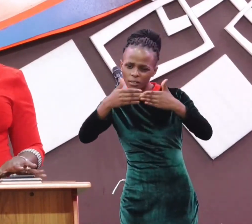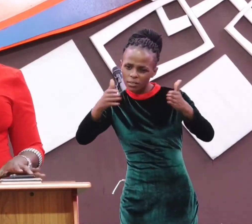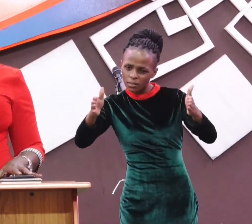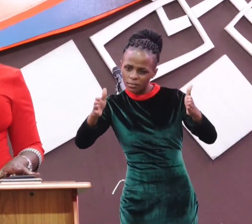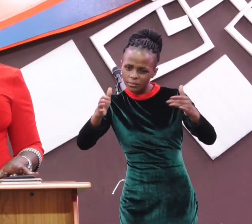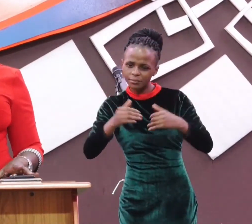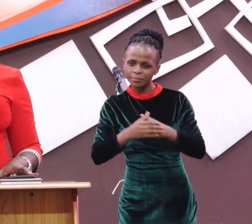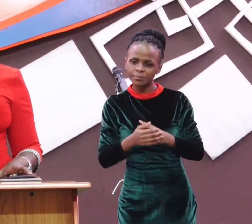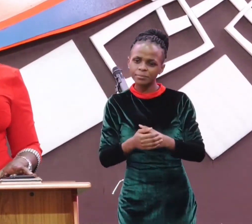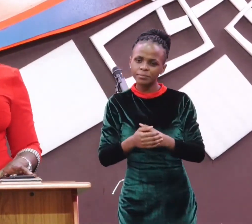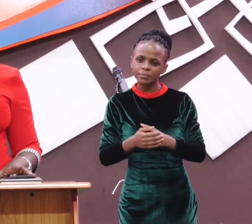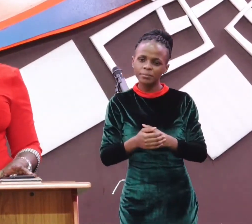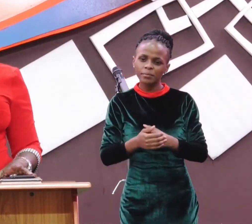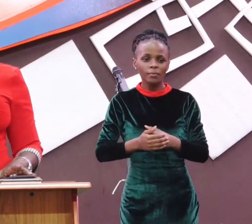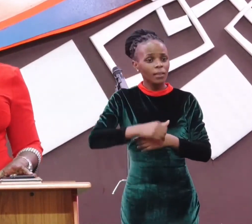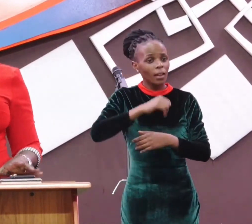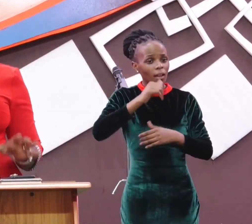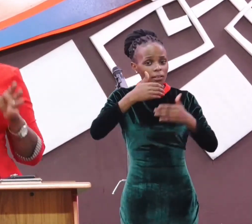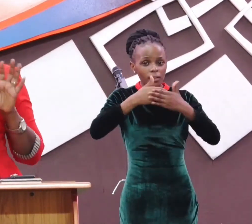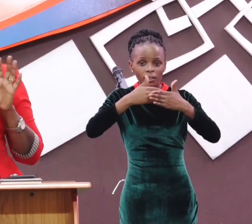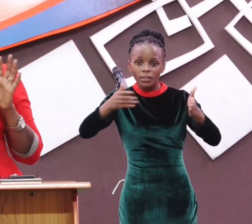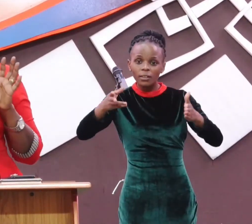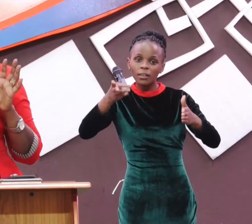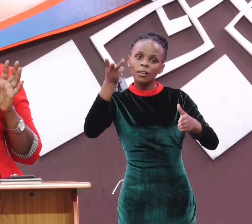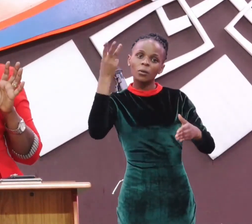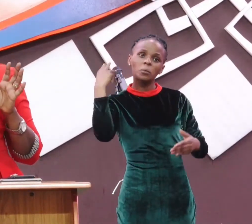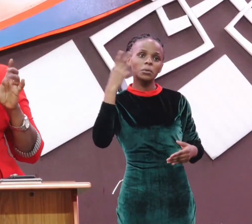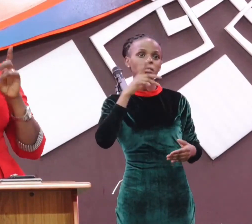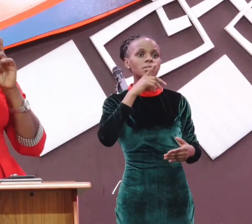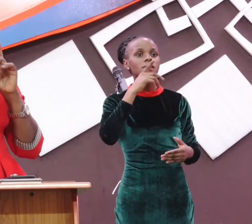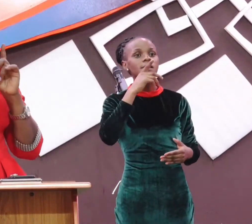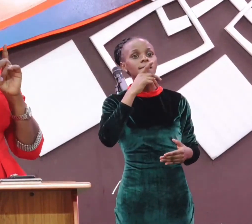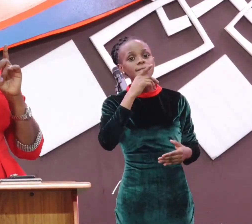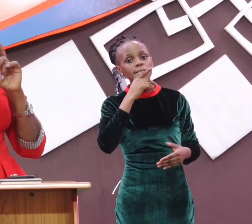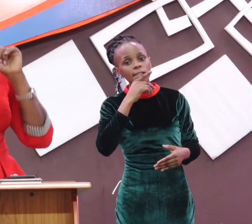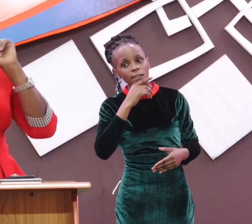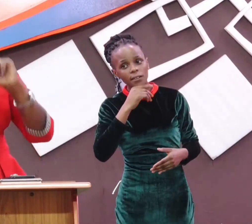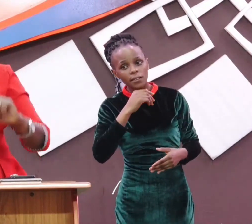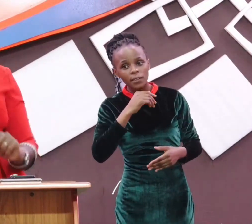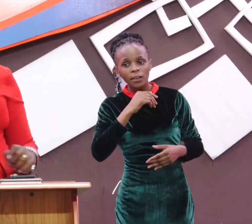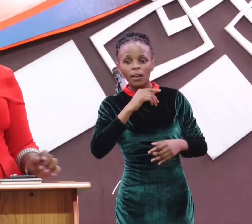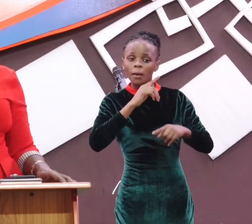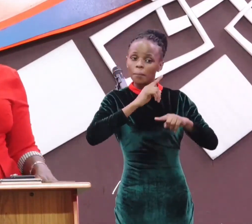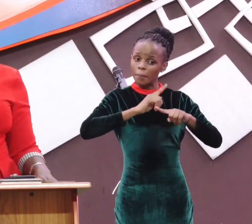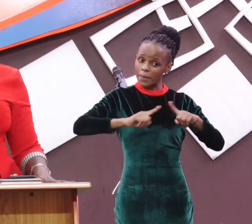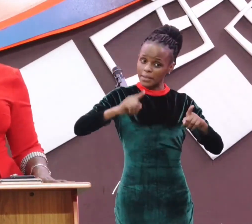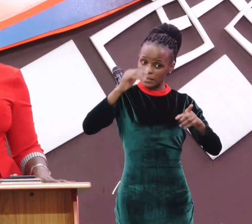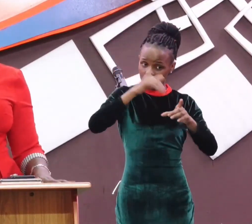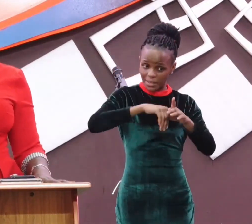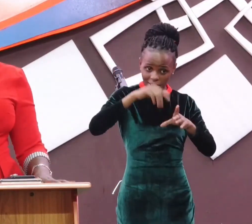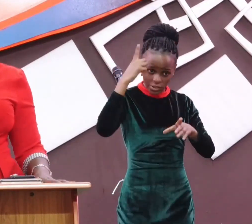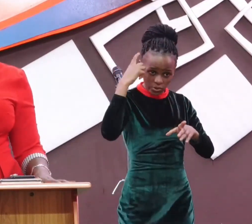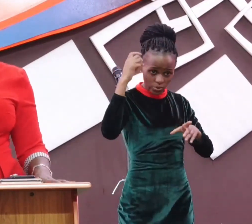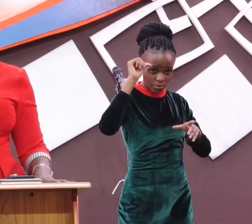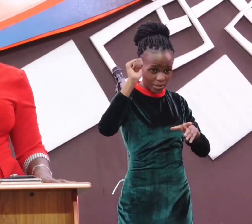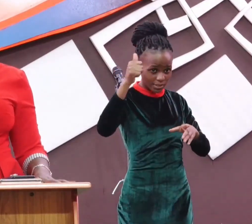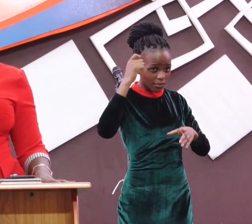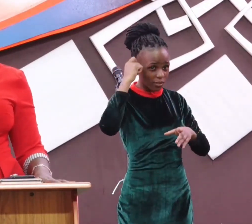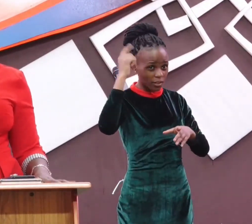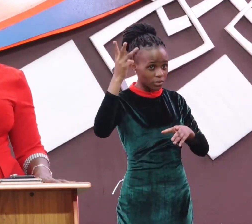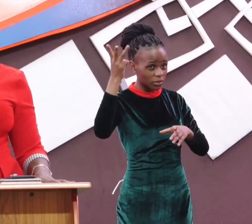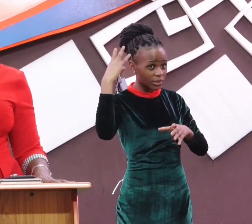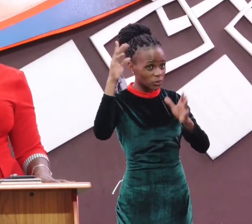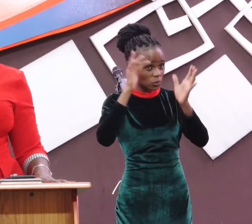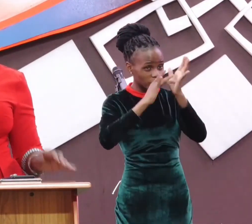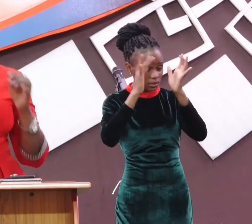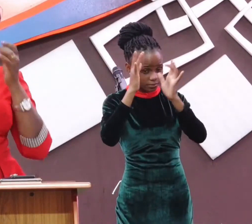another gate. Gate endala eyo waliwo musajja saamutegeera bulungi naye mu kirooto nategeera nti yali Yesu. In that other gate, I don't remember